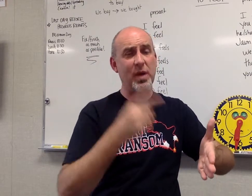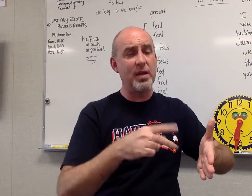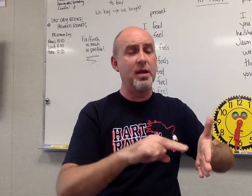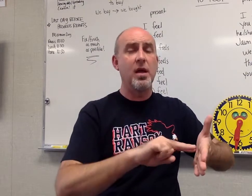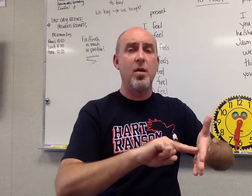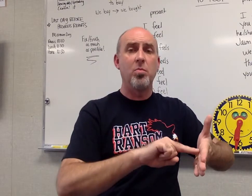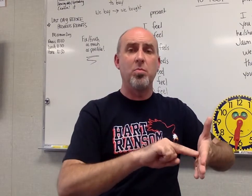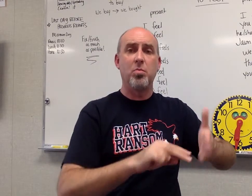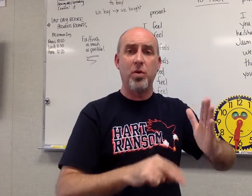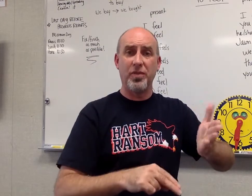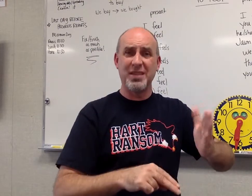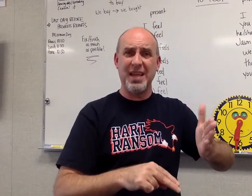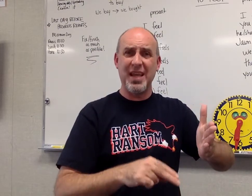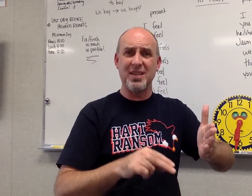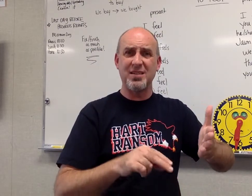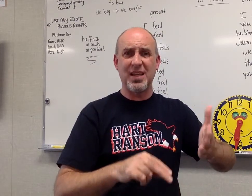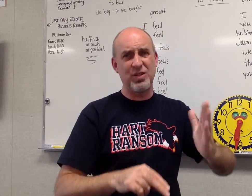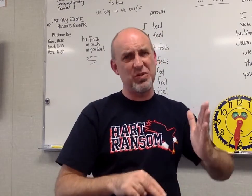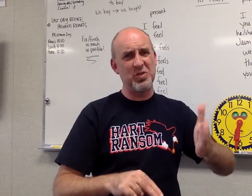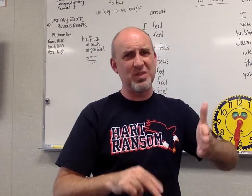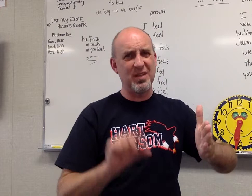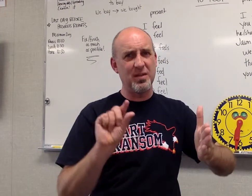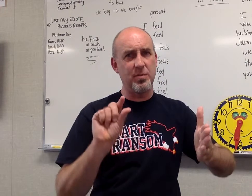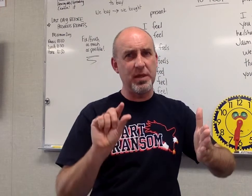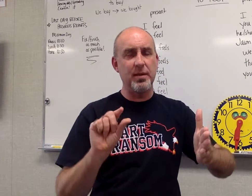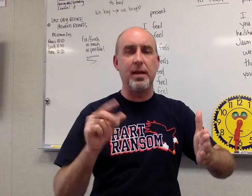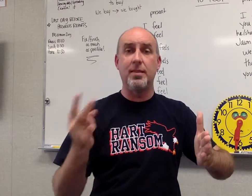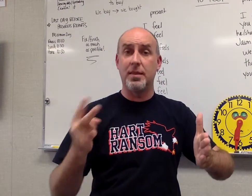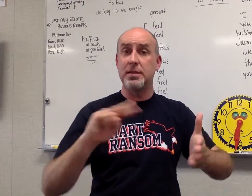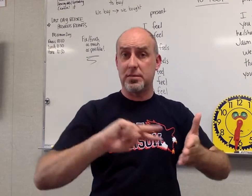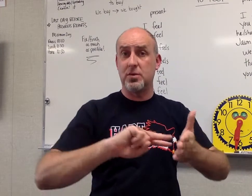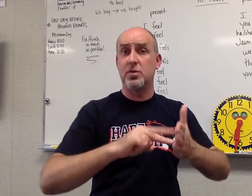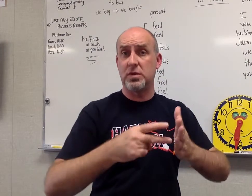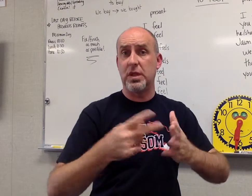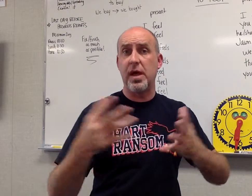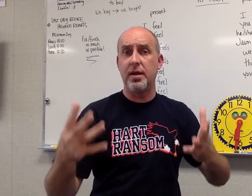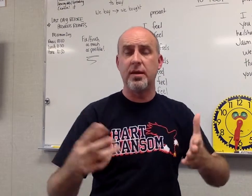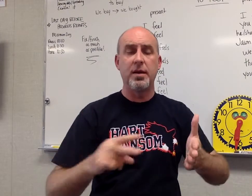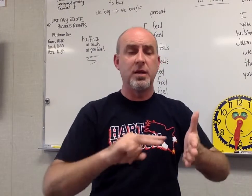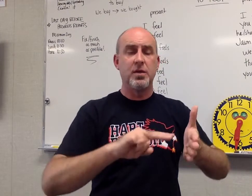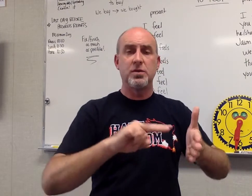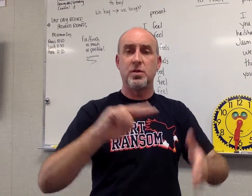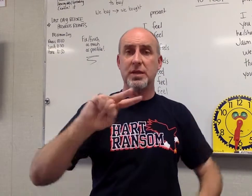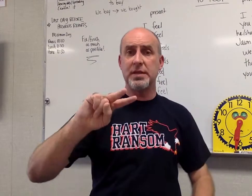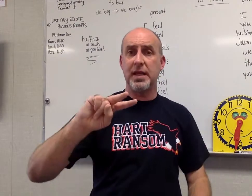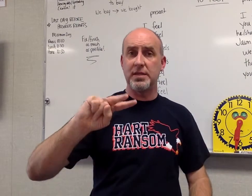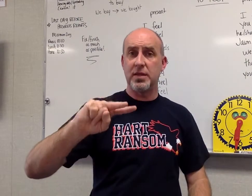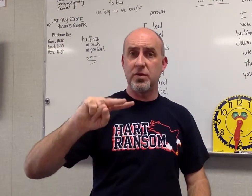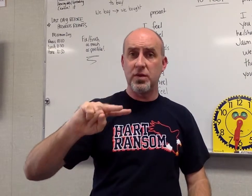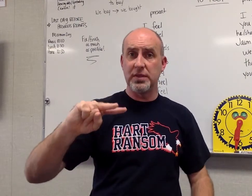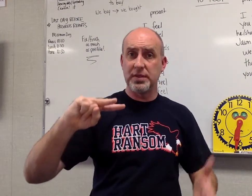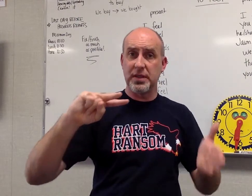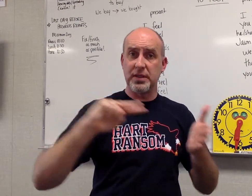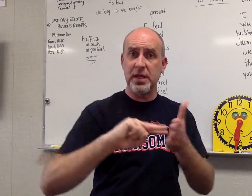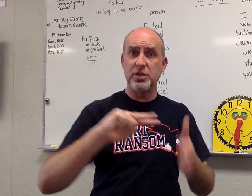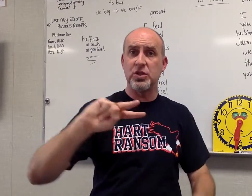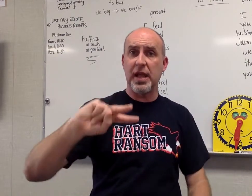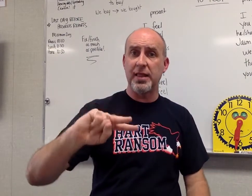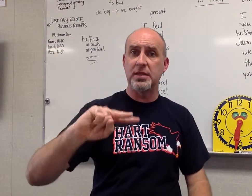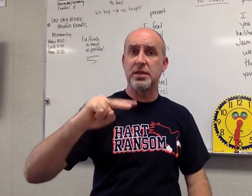right, both this hand kind of turns a little bit and this turns a lot. So this hand is going to do this. It's going to touch and then it's going